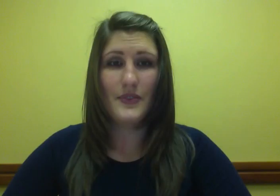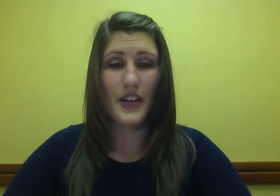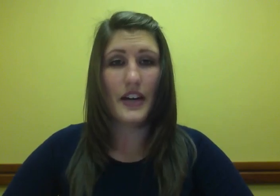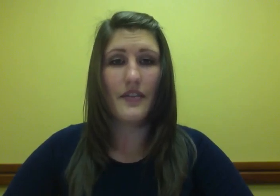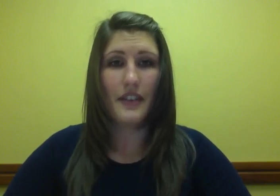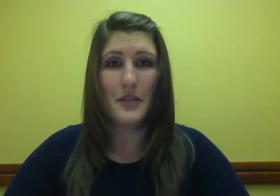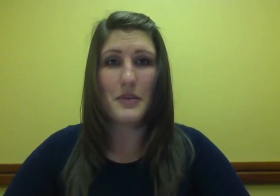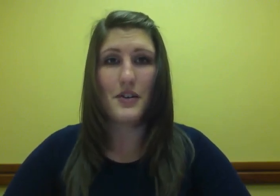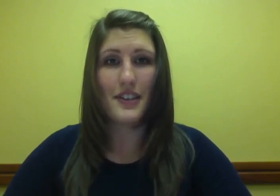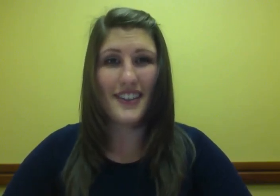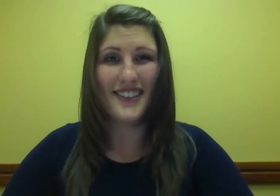Very elementary.